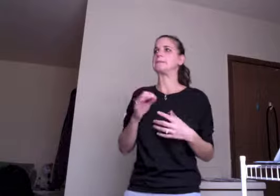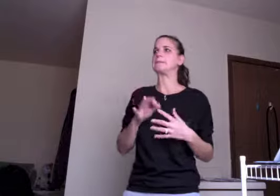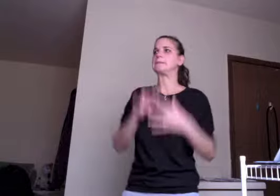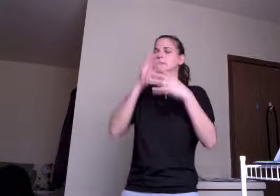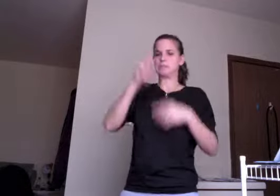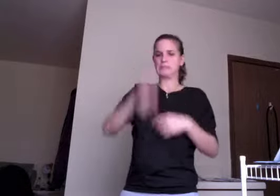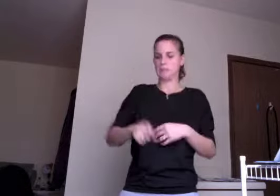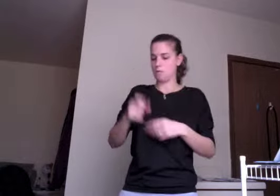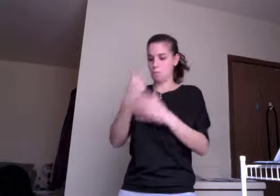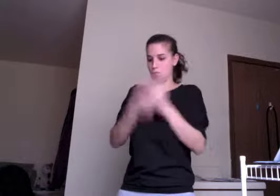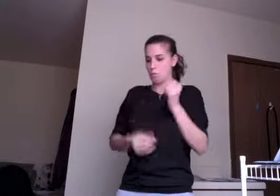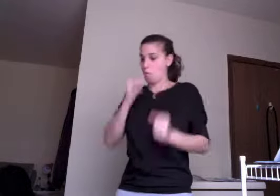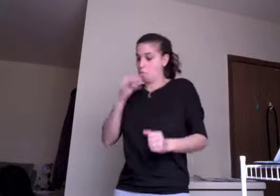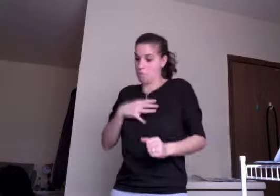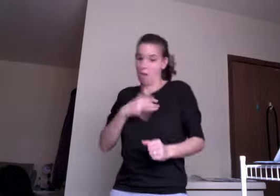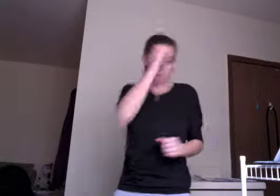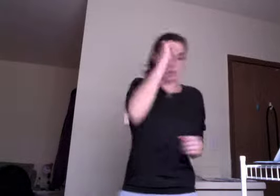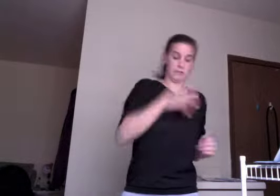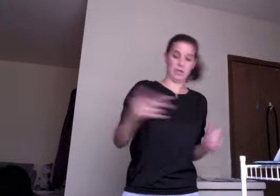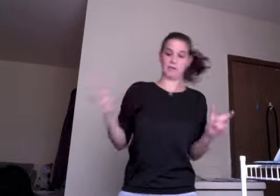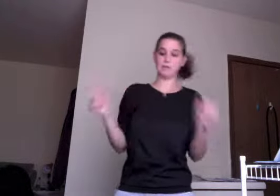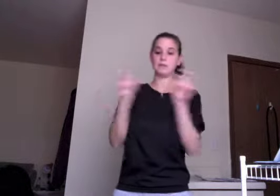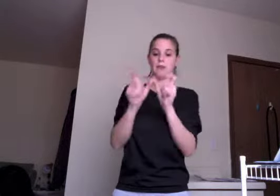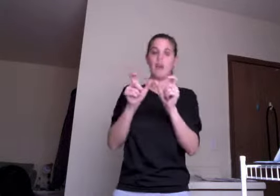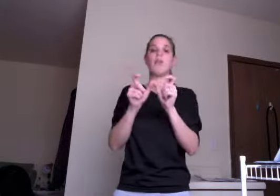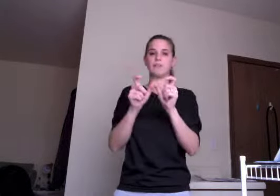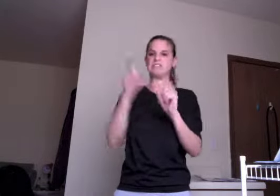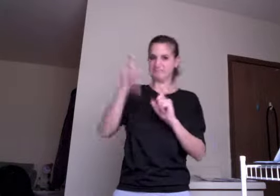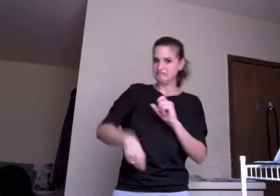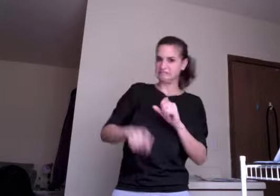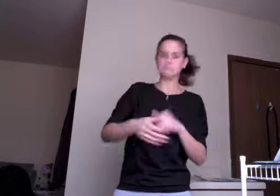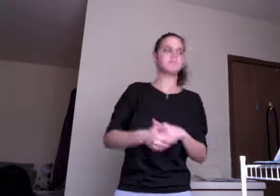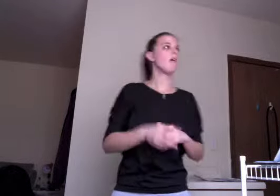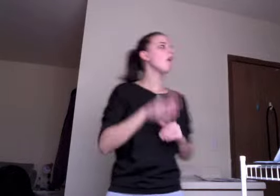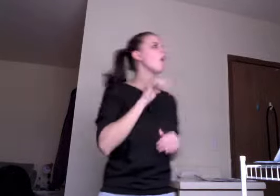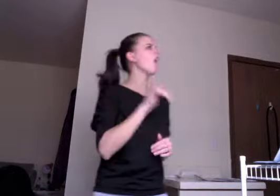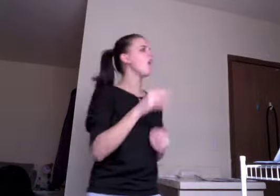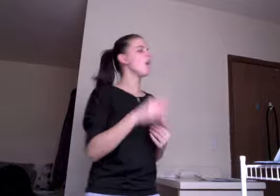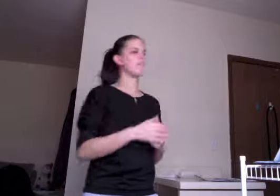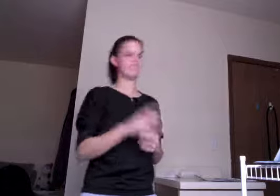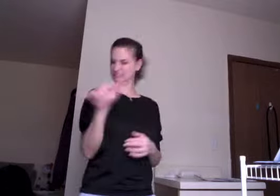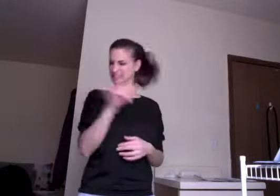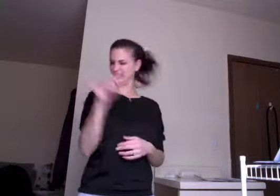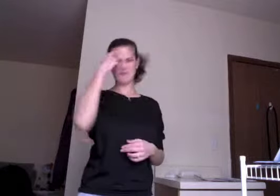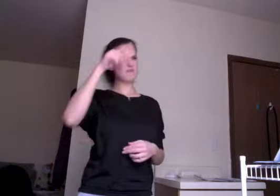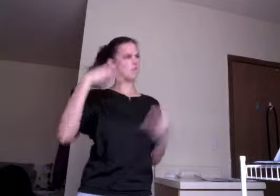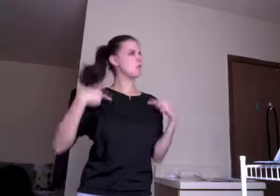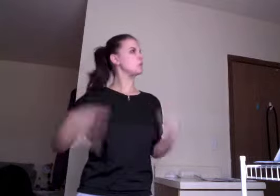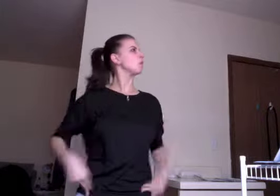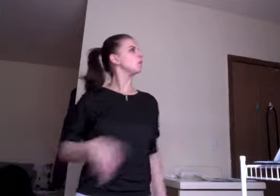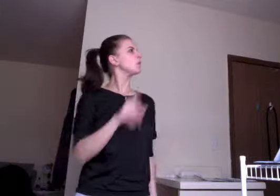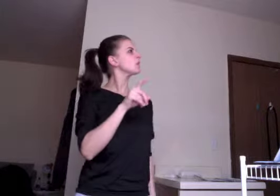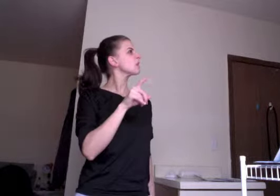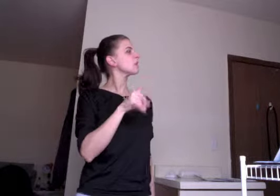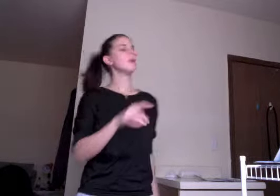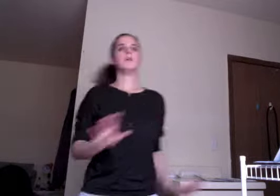from the mom and dad frog and she said oh so is that true for humans too and I thought okay here we go